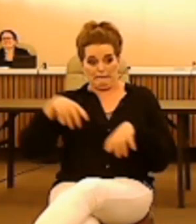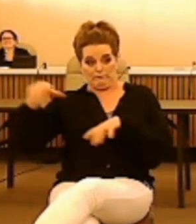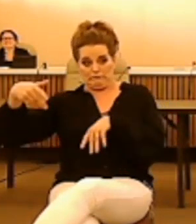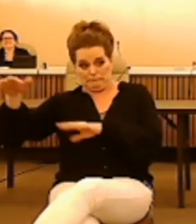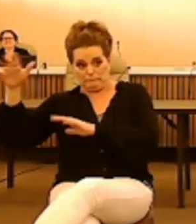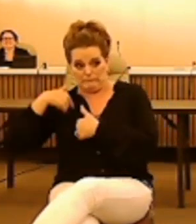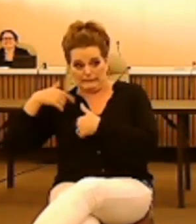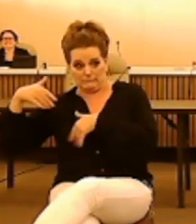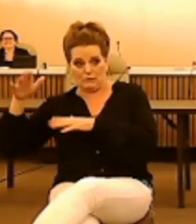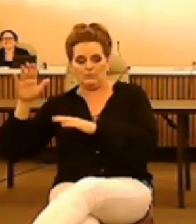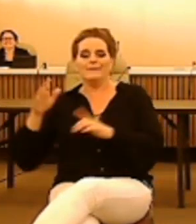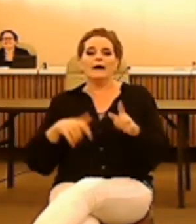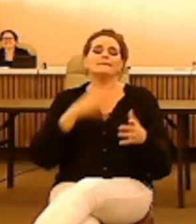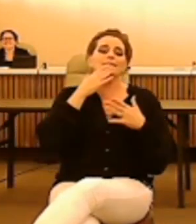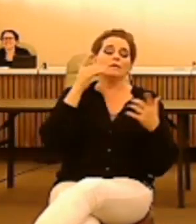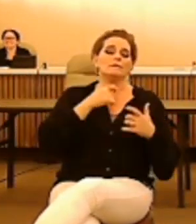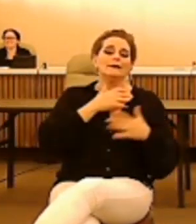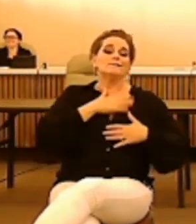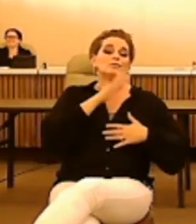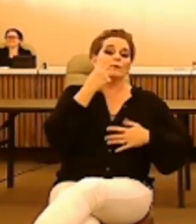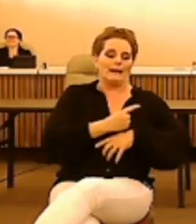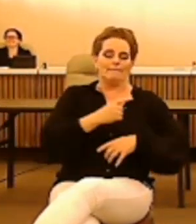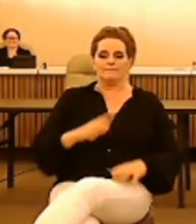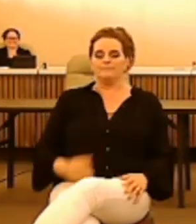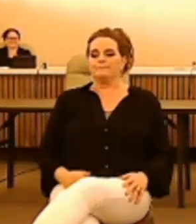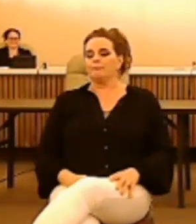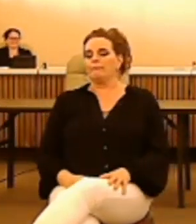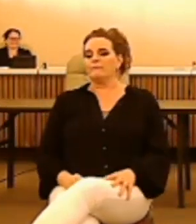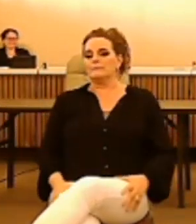you. Okay, just wanted to thank you all and have a great day. Thank you.